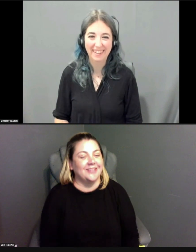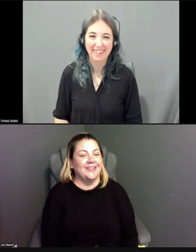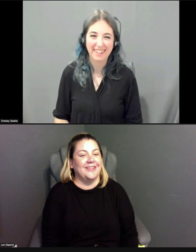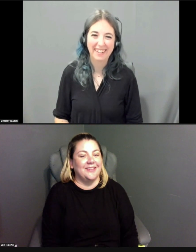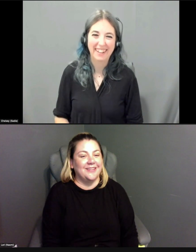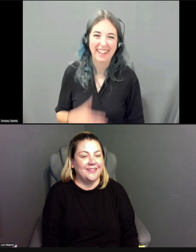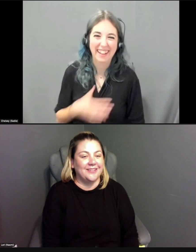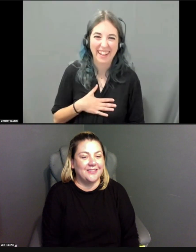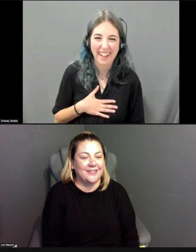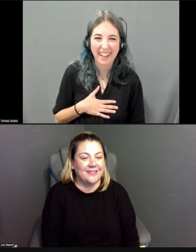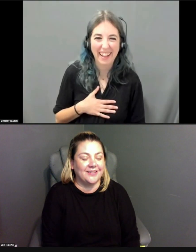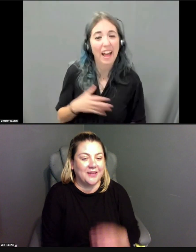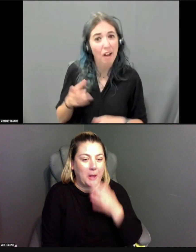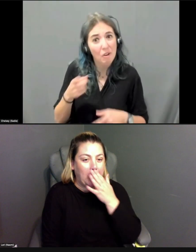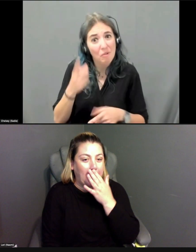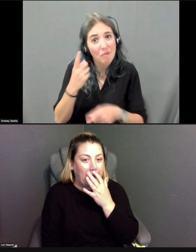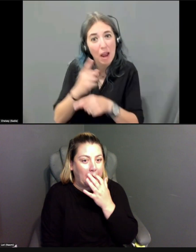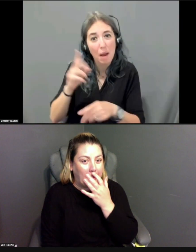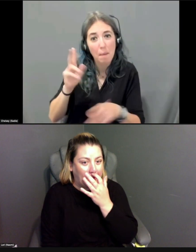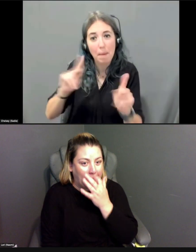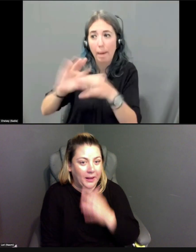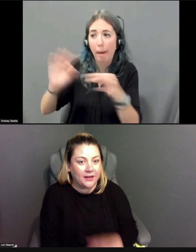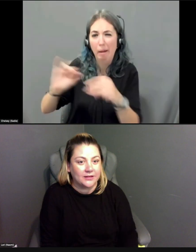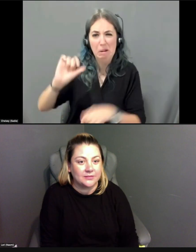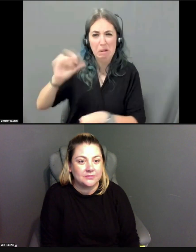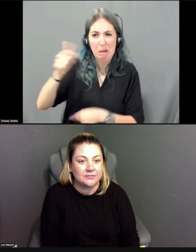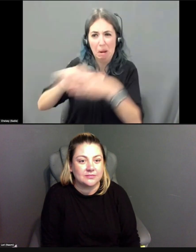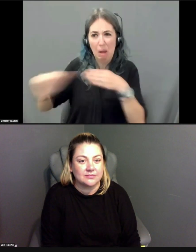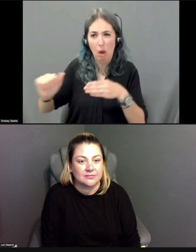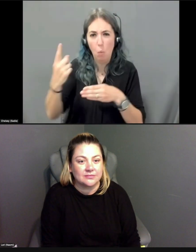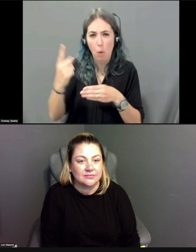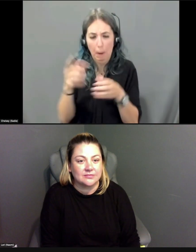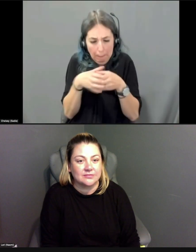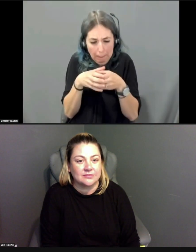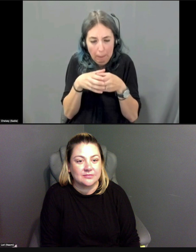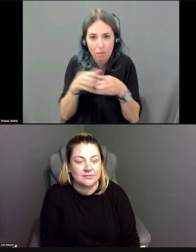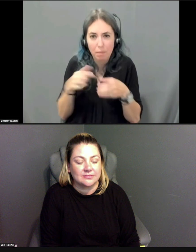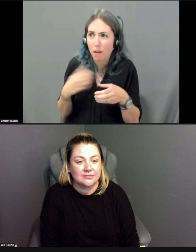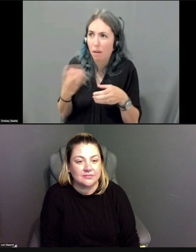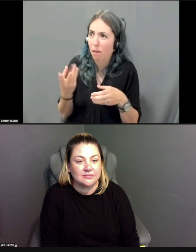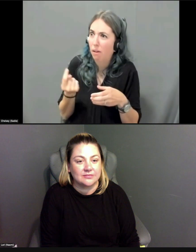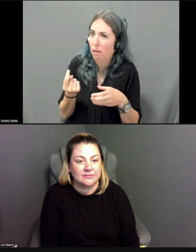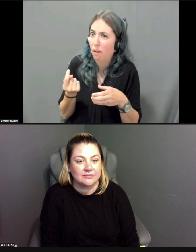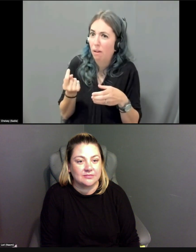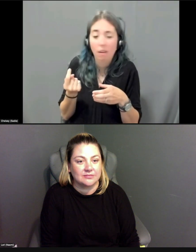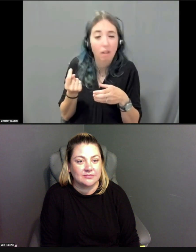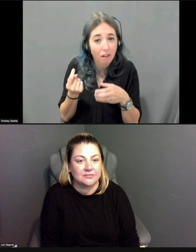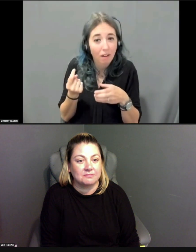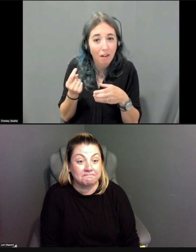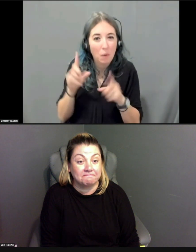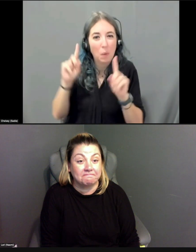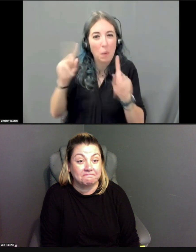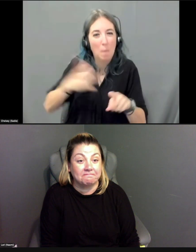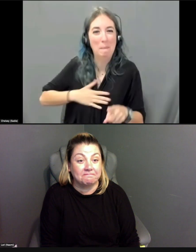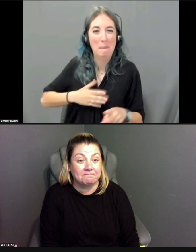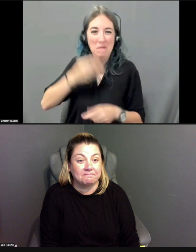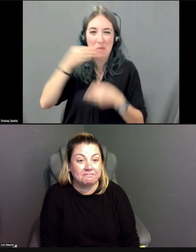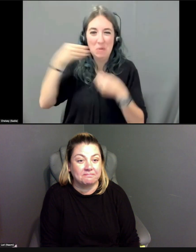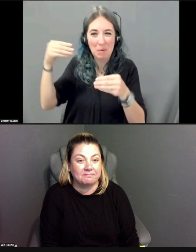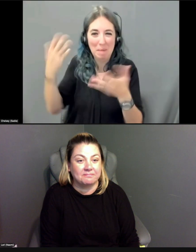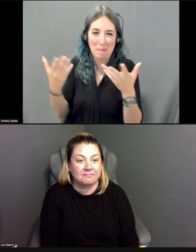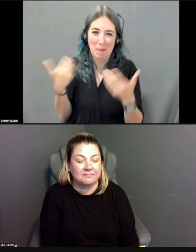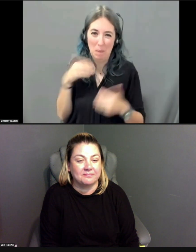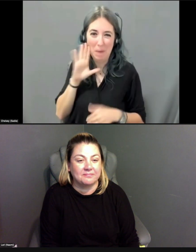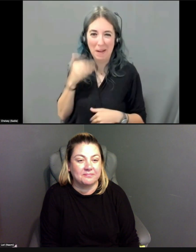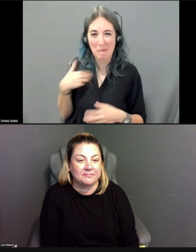$8, $10 a pint, I was like, what? Yeah. You need to go to Hopi and Company and see if they have any there, other flavors